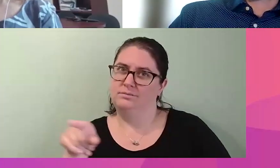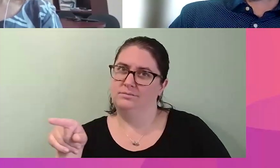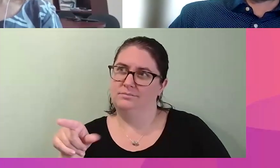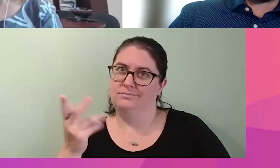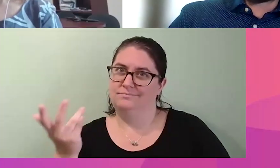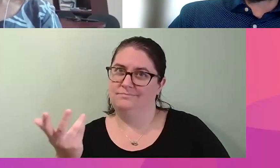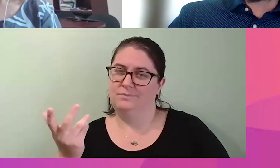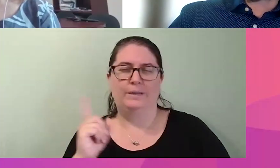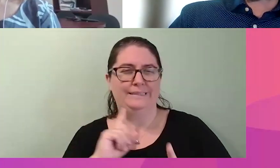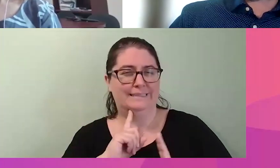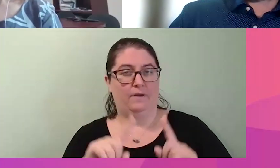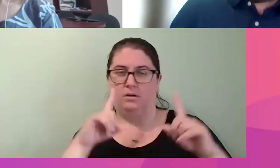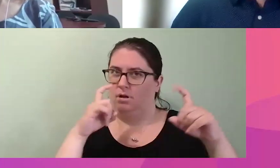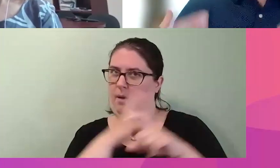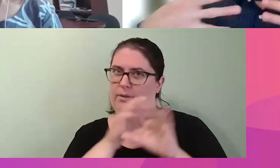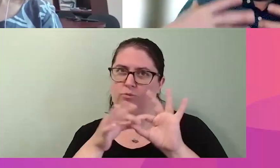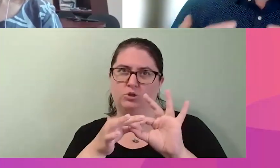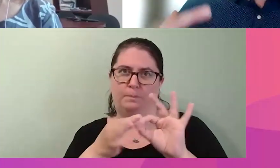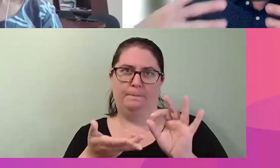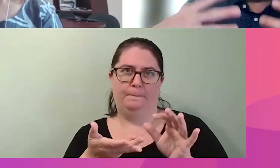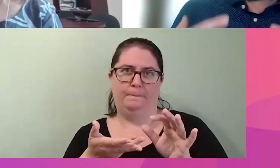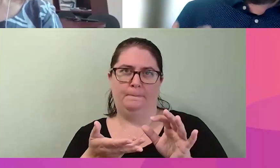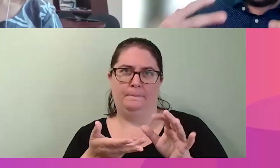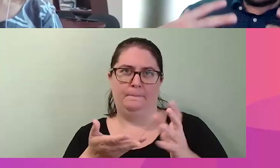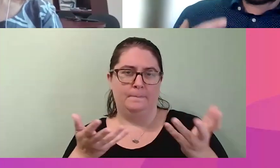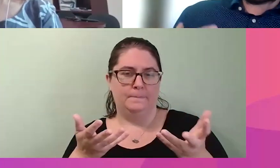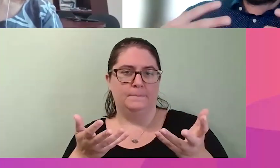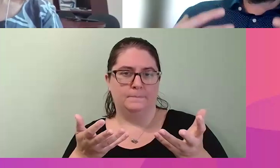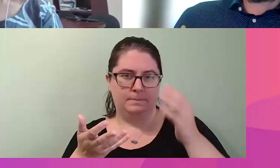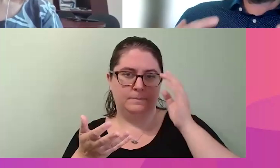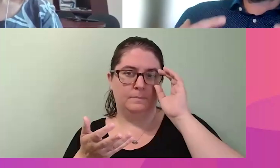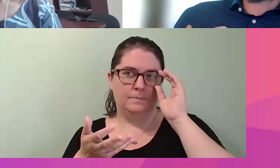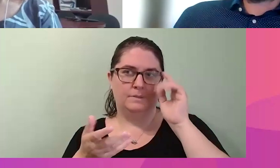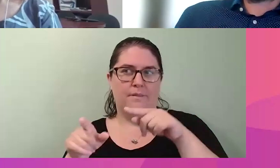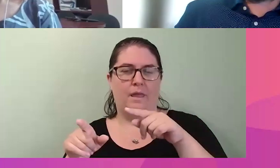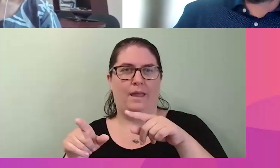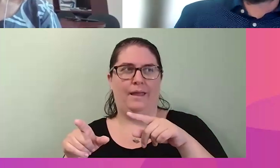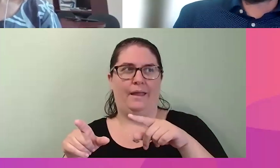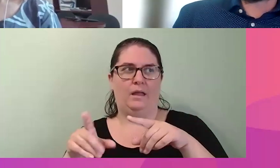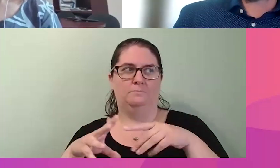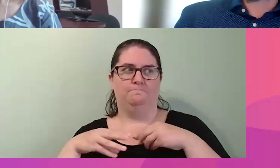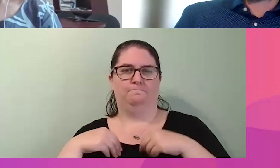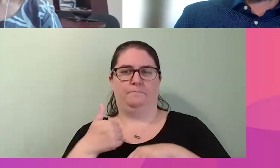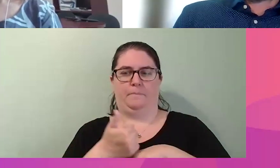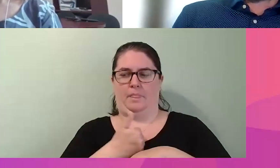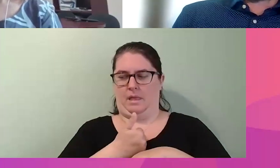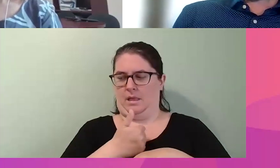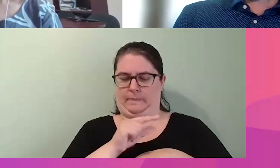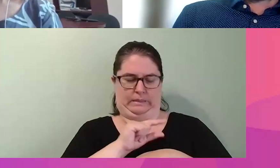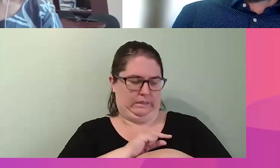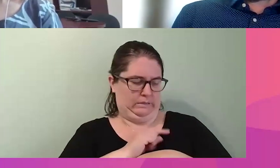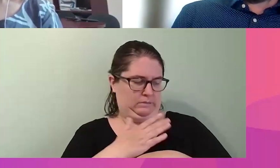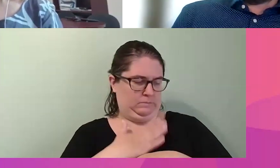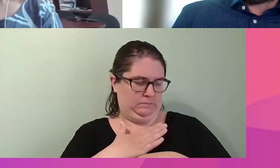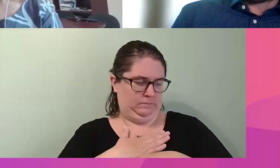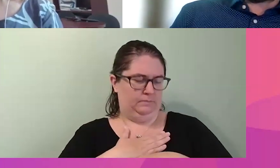different, and it's very complicated because they take on a lot of the kind of guilt and blame themselves.